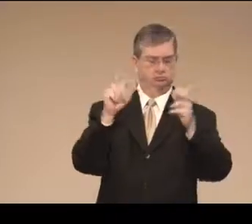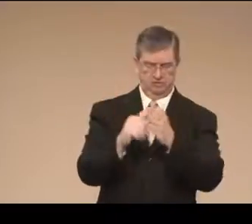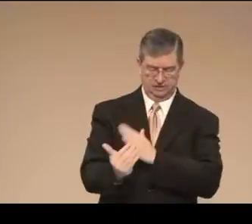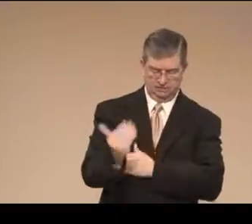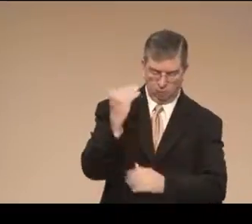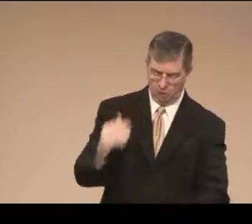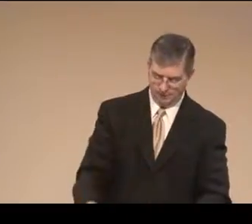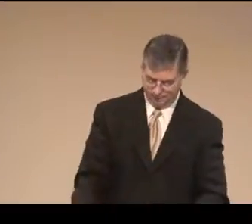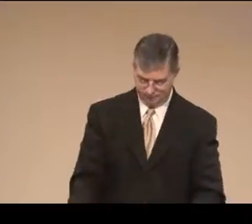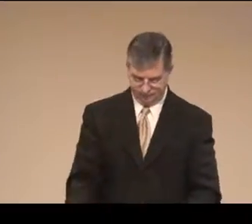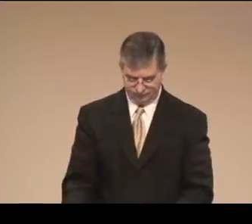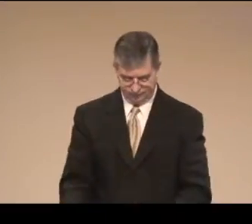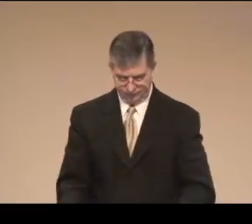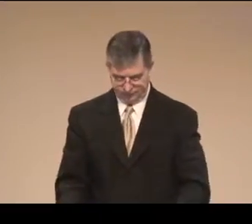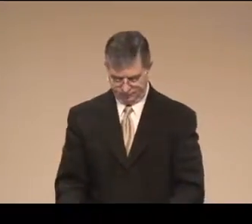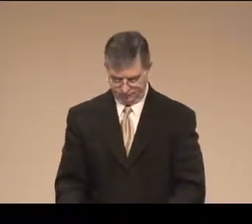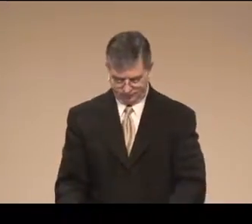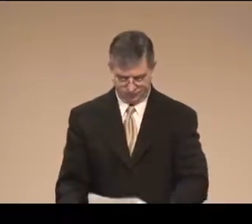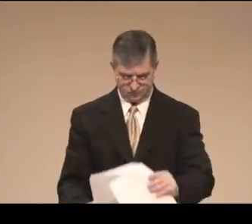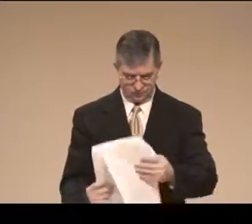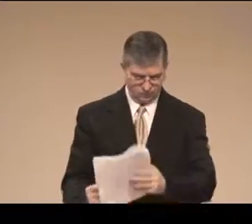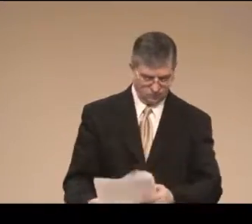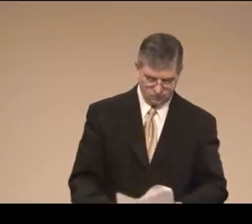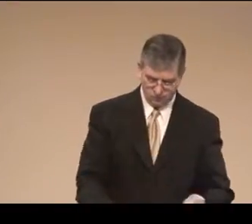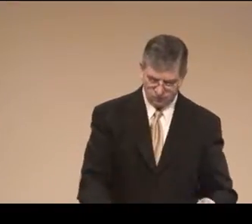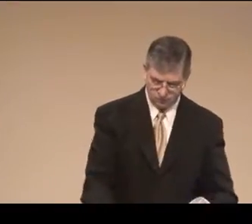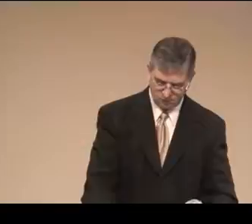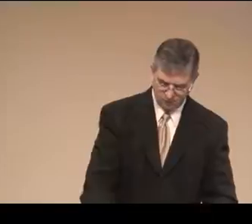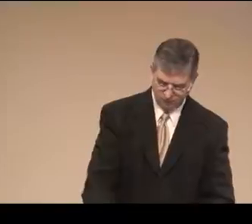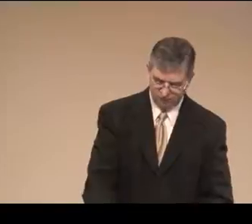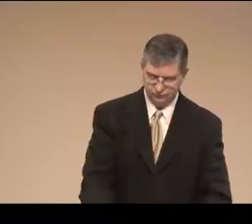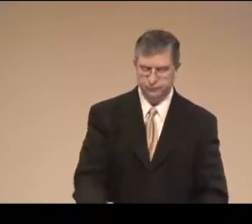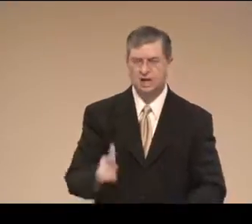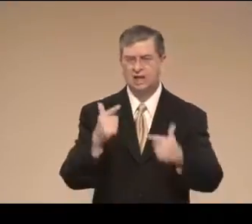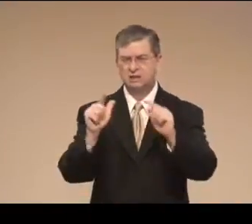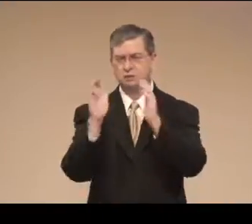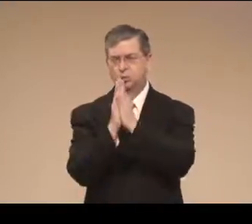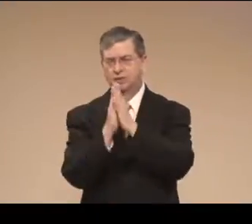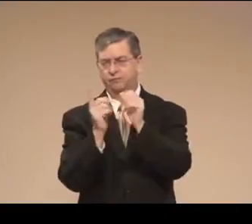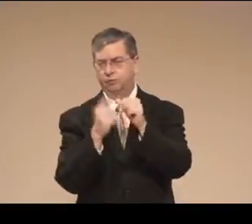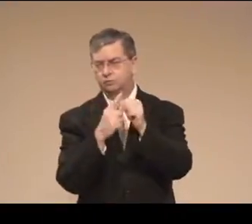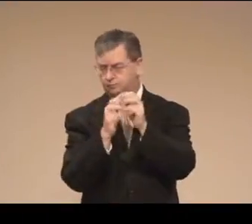And now it's about the might of yours, referring to the Israelites. Let's